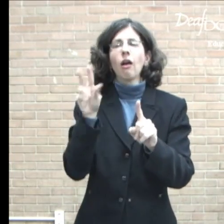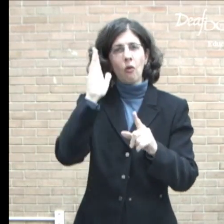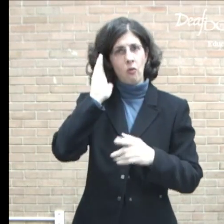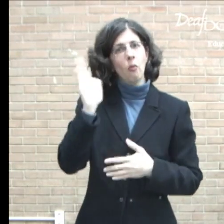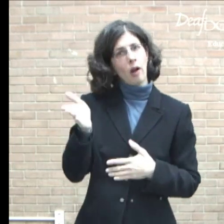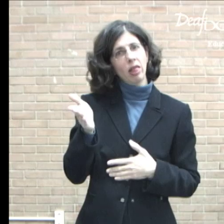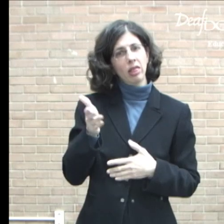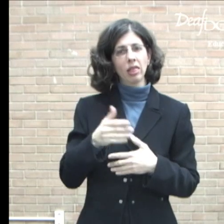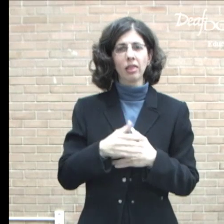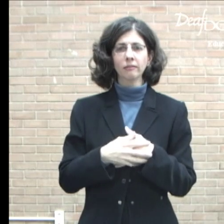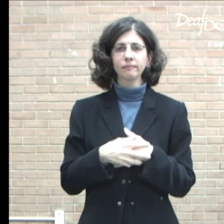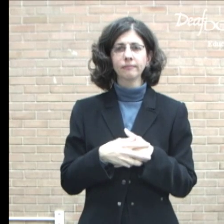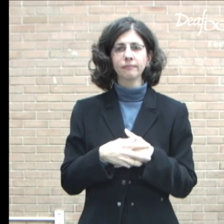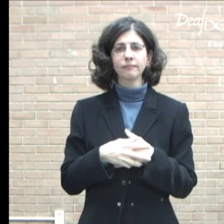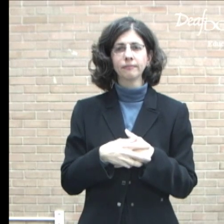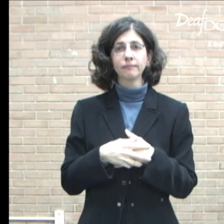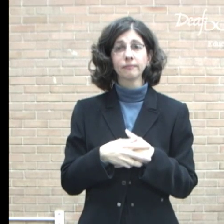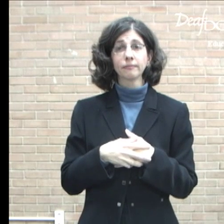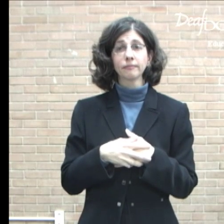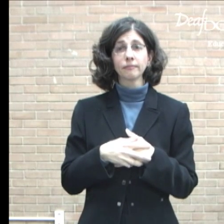easily distracted.